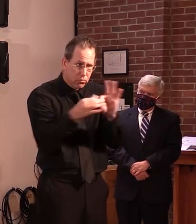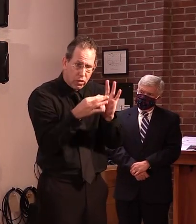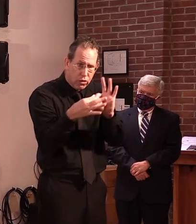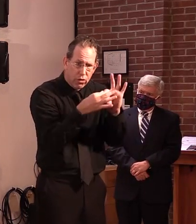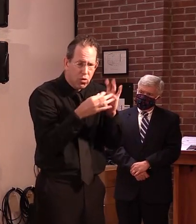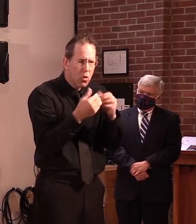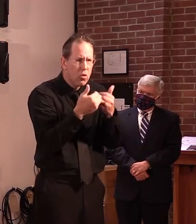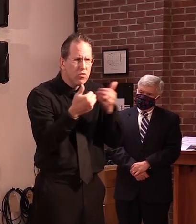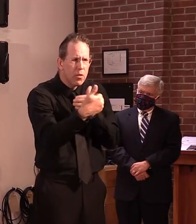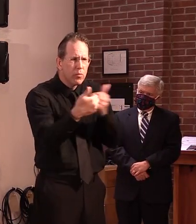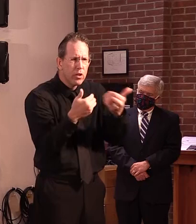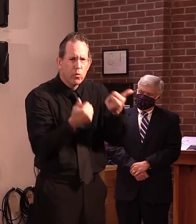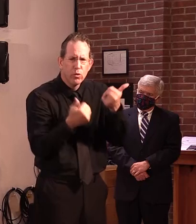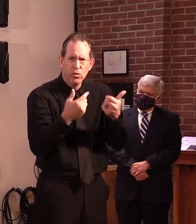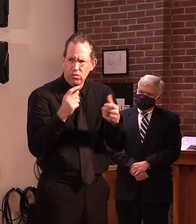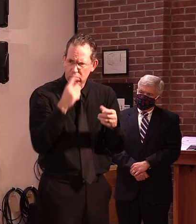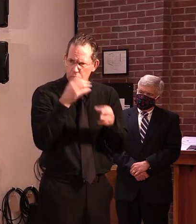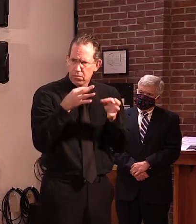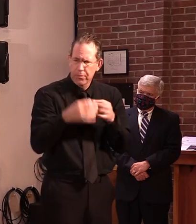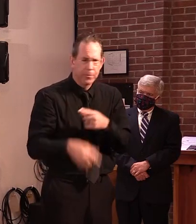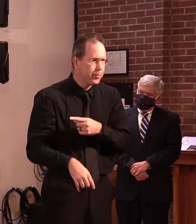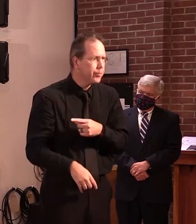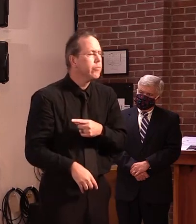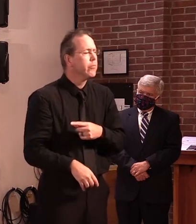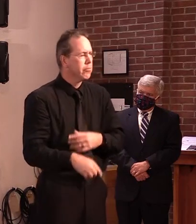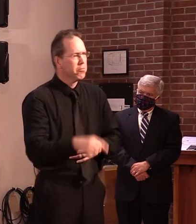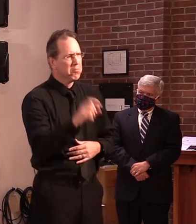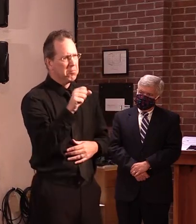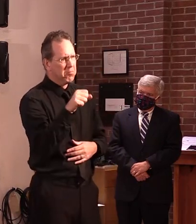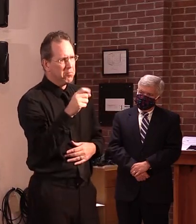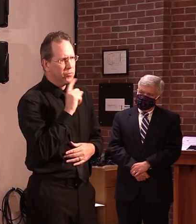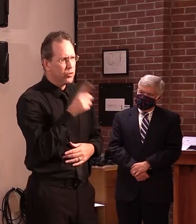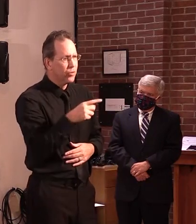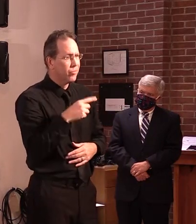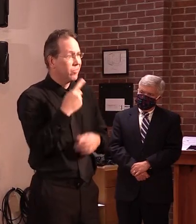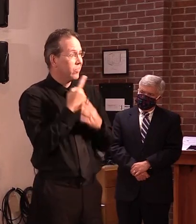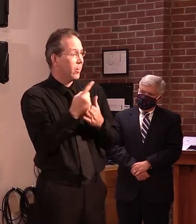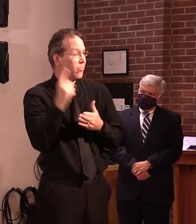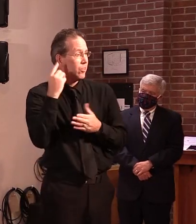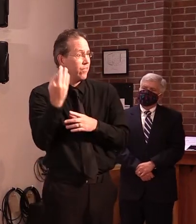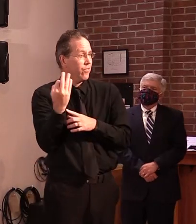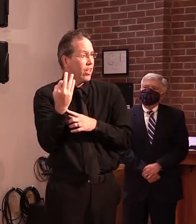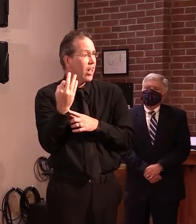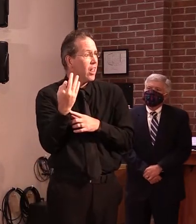an email from a citizen, if you will, a tip,